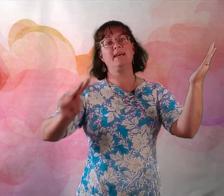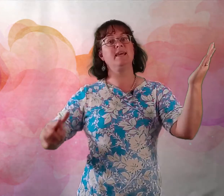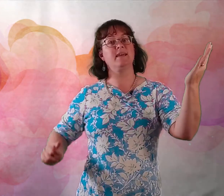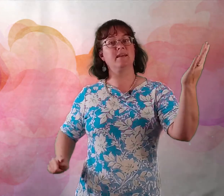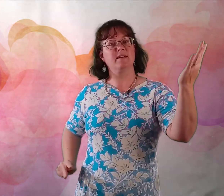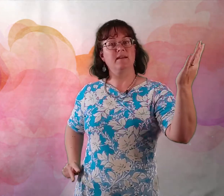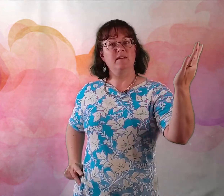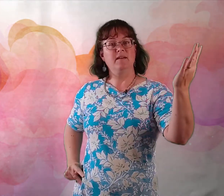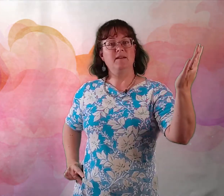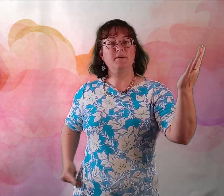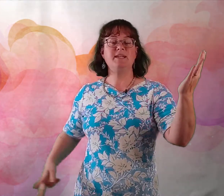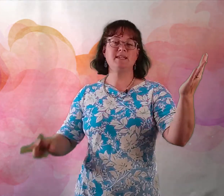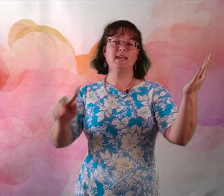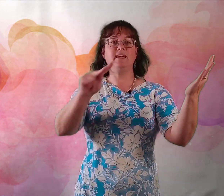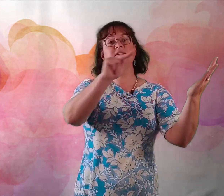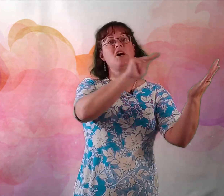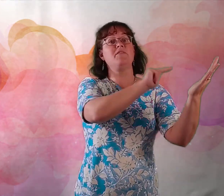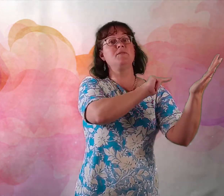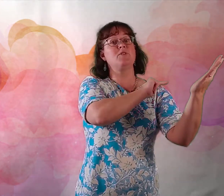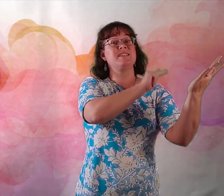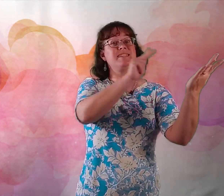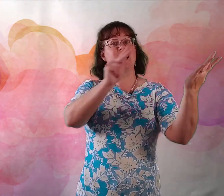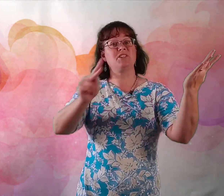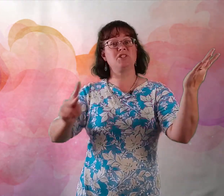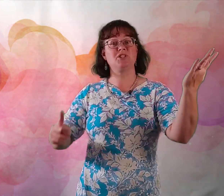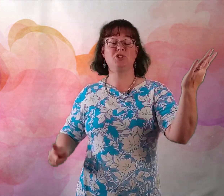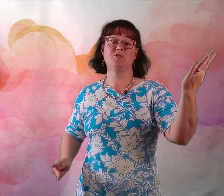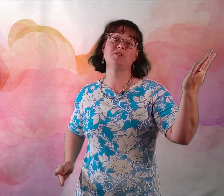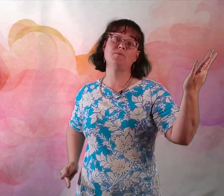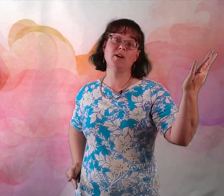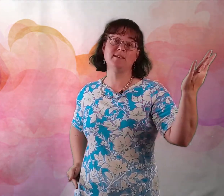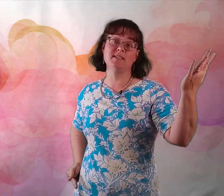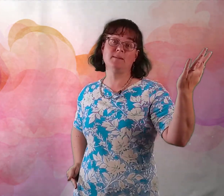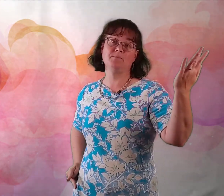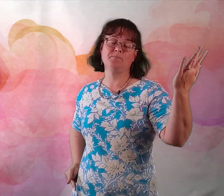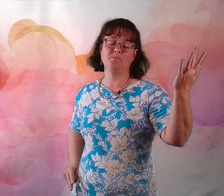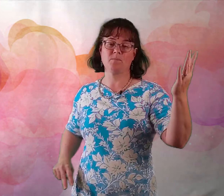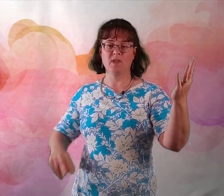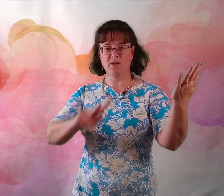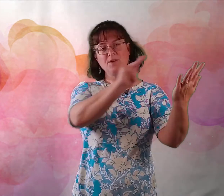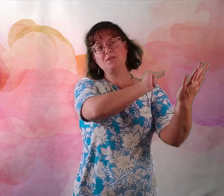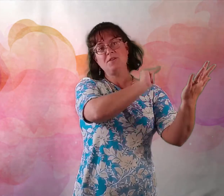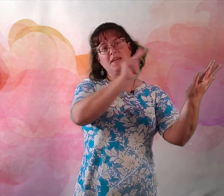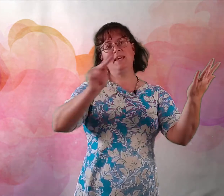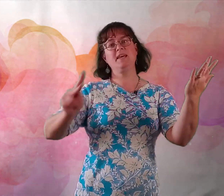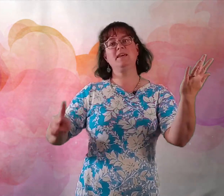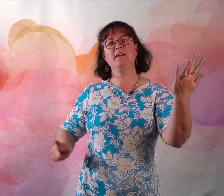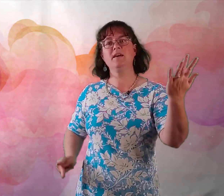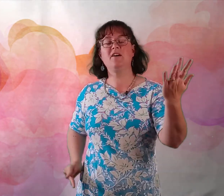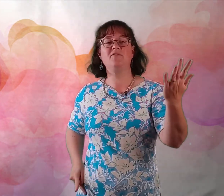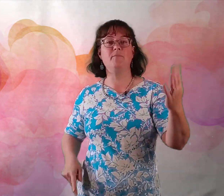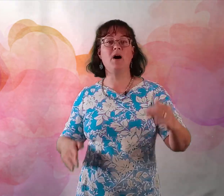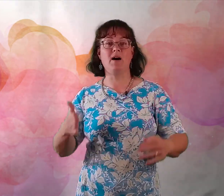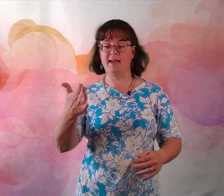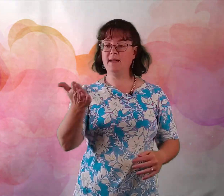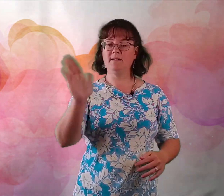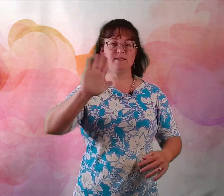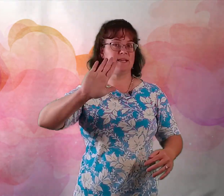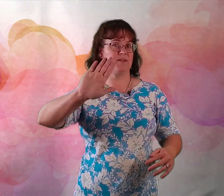King, because kings often wear a sash that shows their royalty. So the King of my, take your